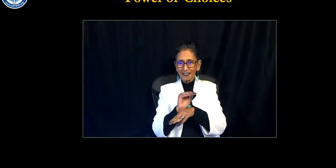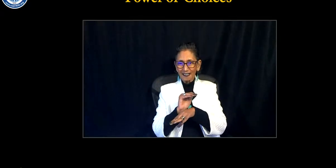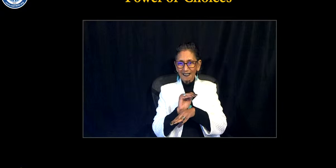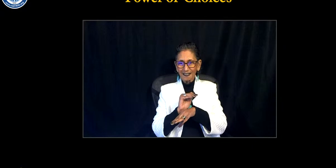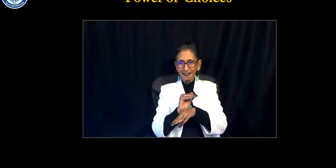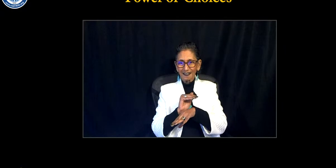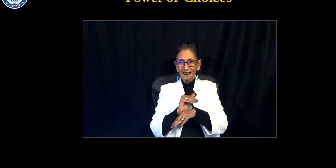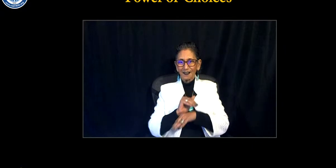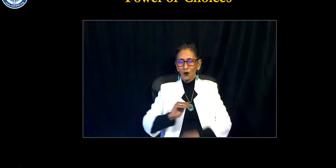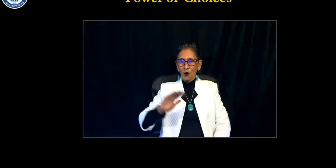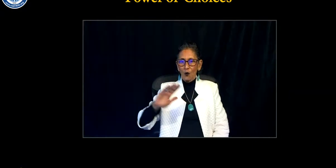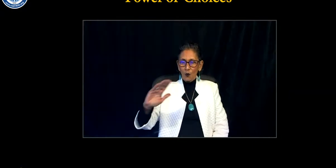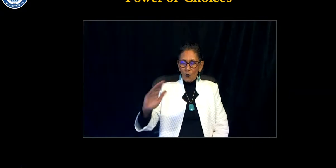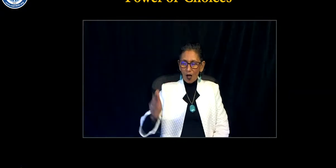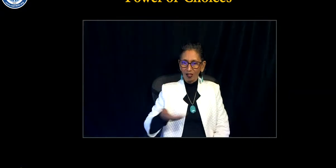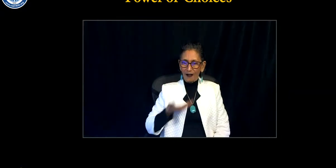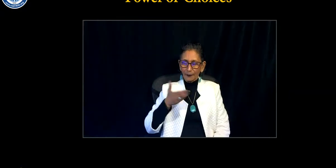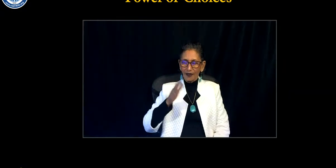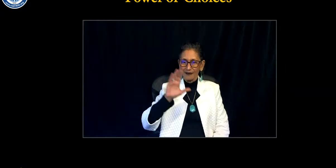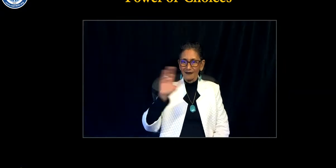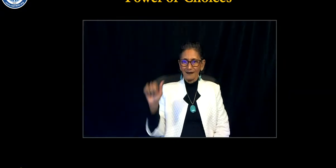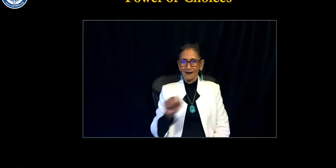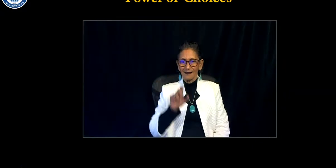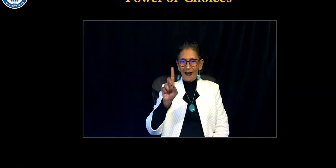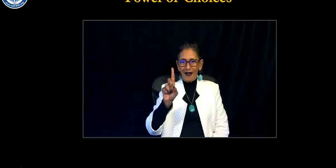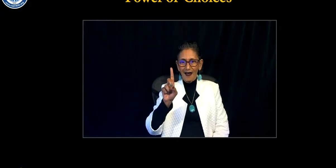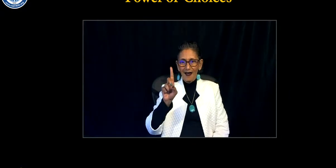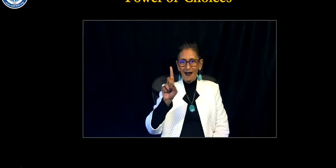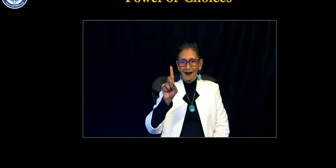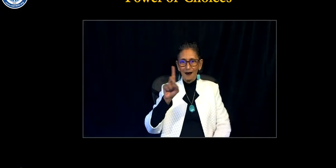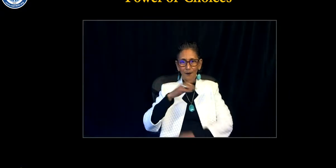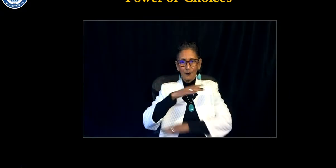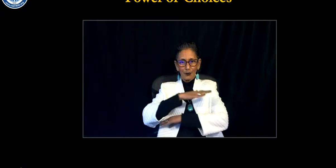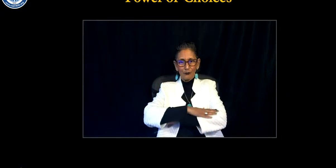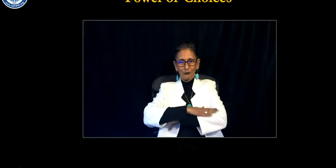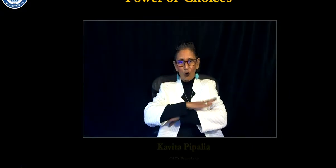Hello, everyone. Good evening.